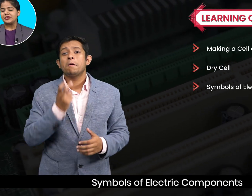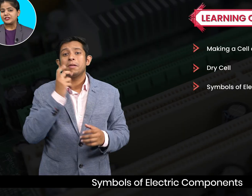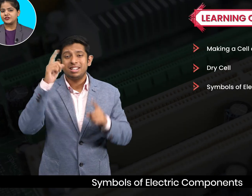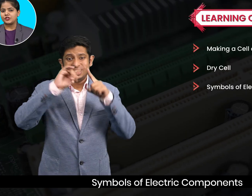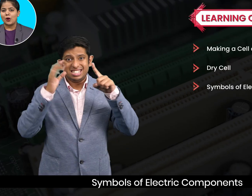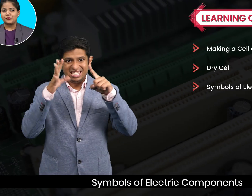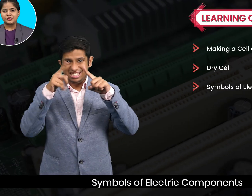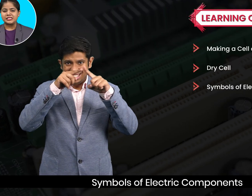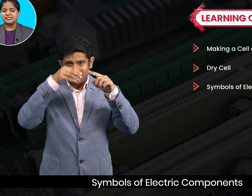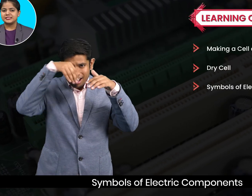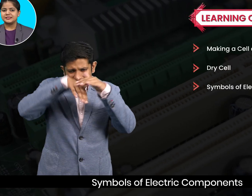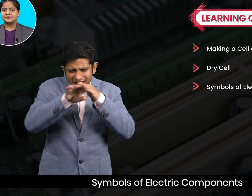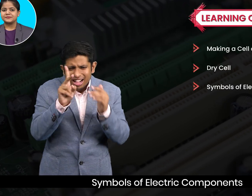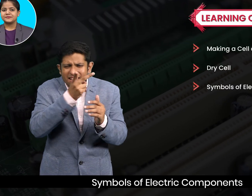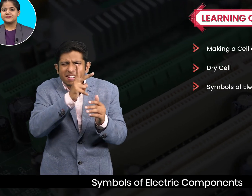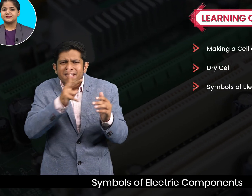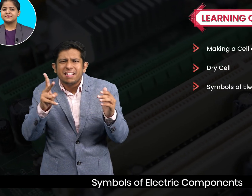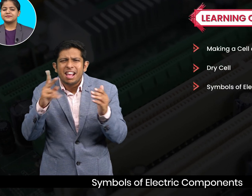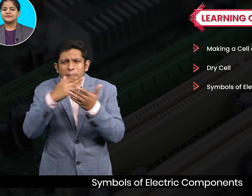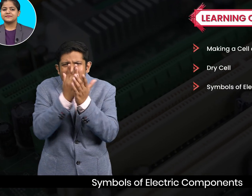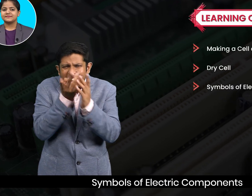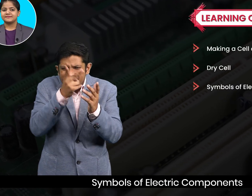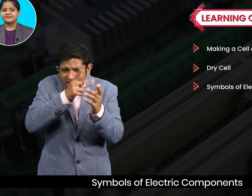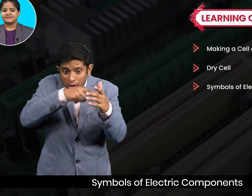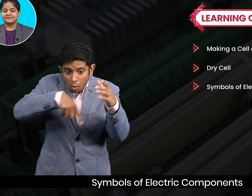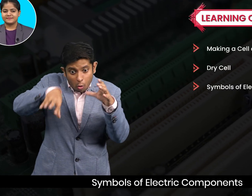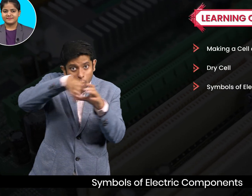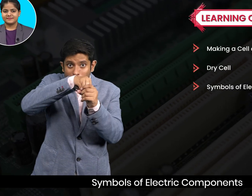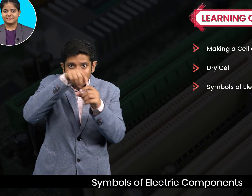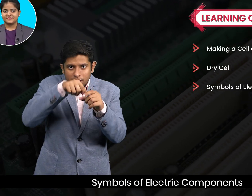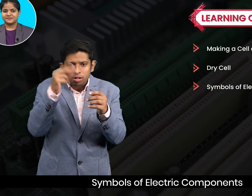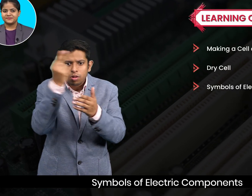symbols of electric components,